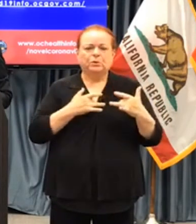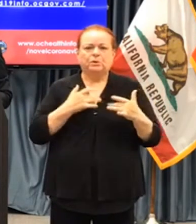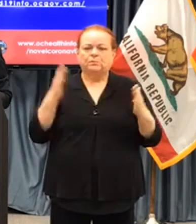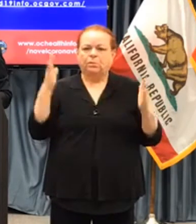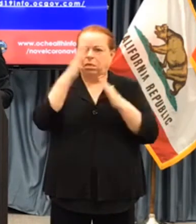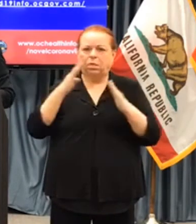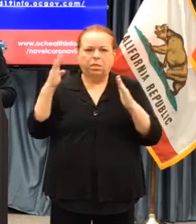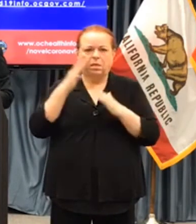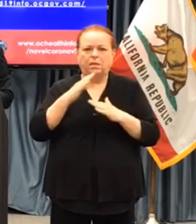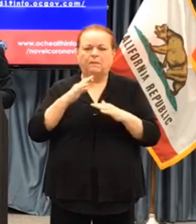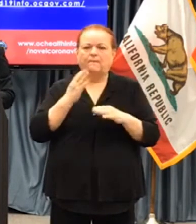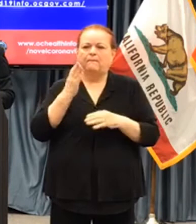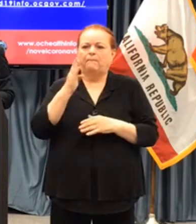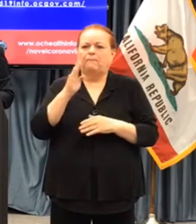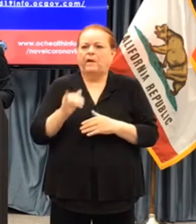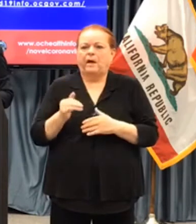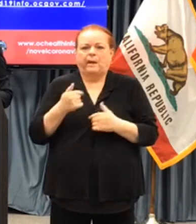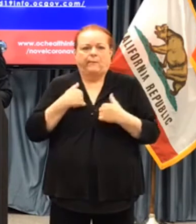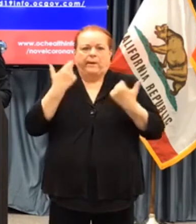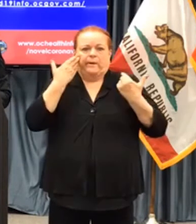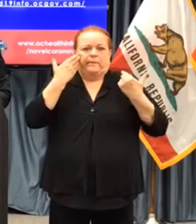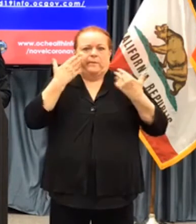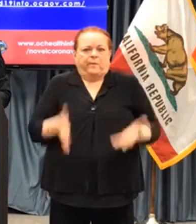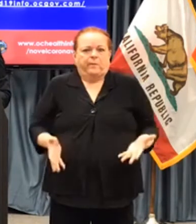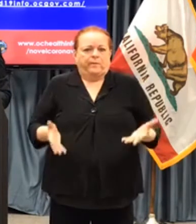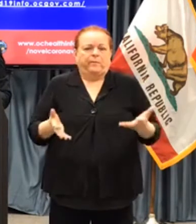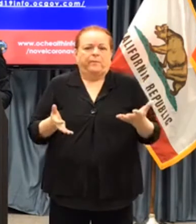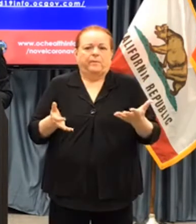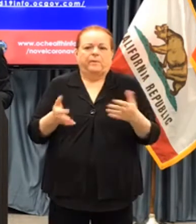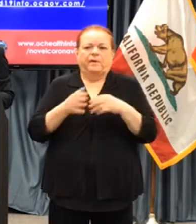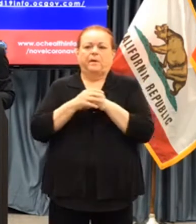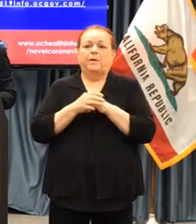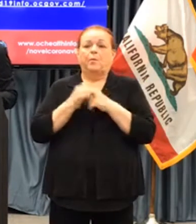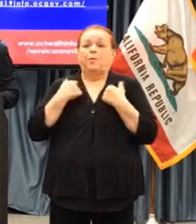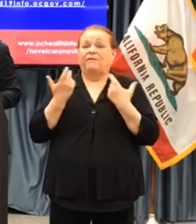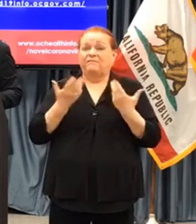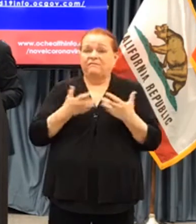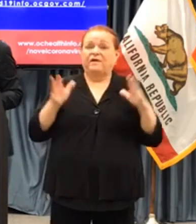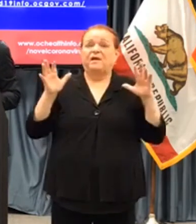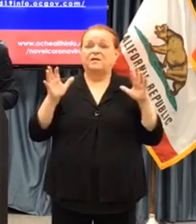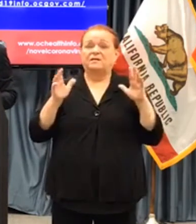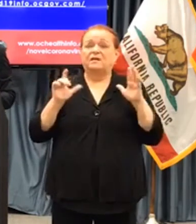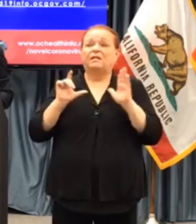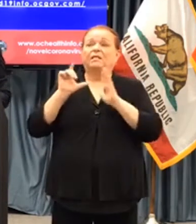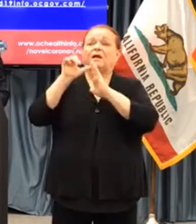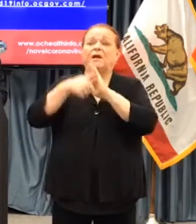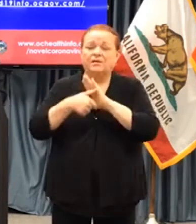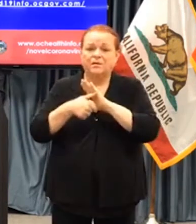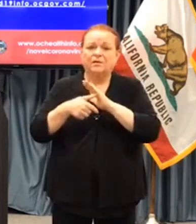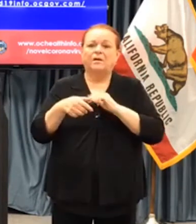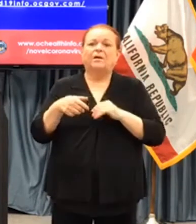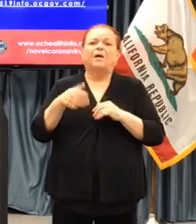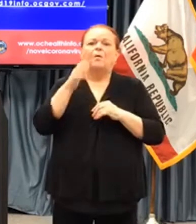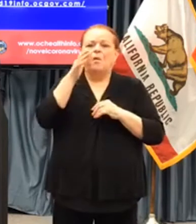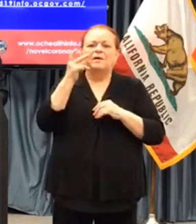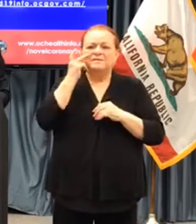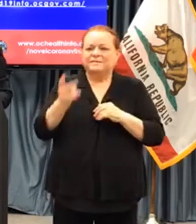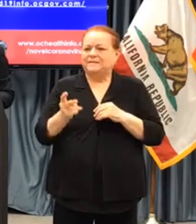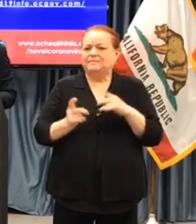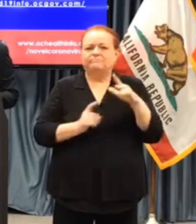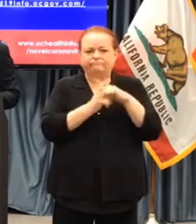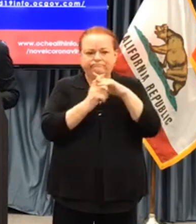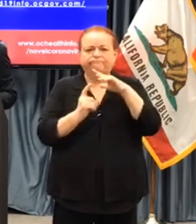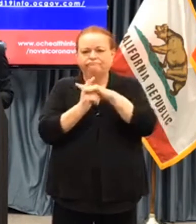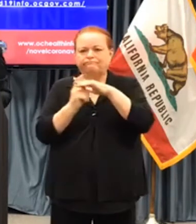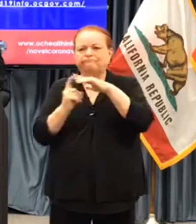don't know. And when we get through this over time, there's going to be situations that have emerged and we learn